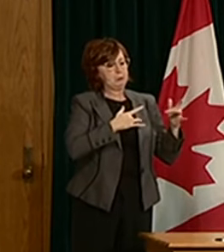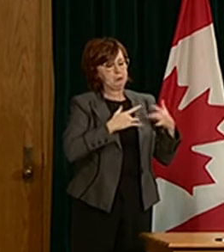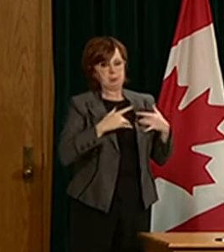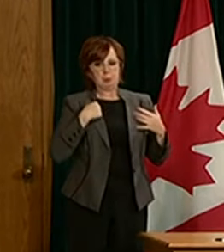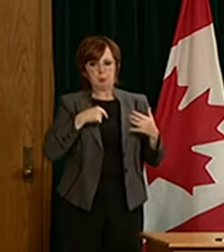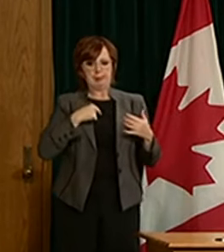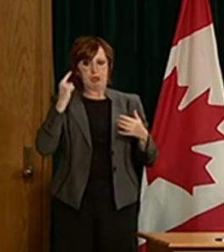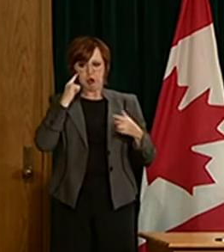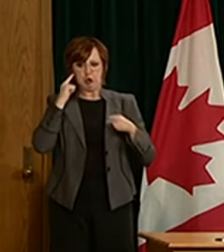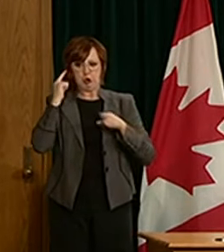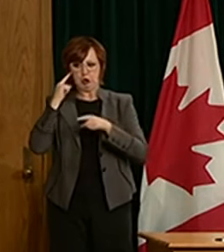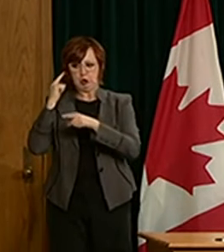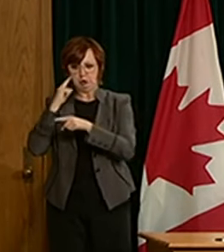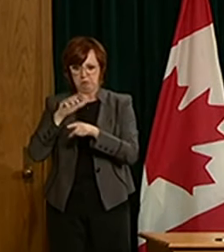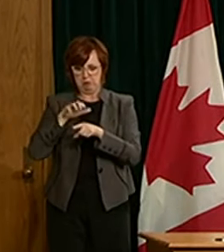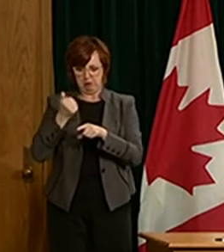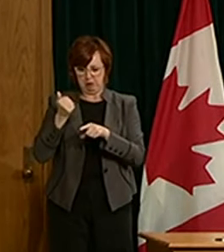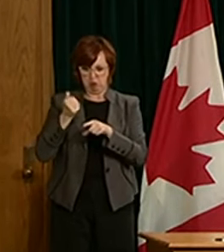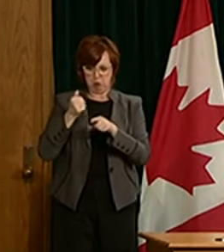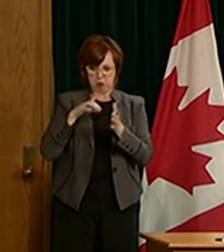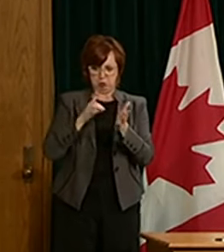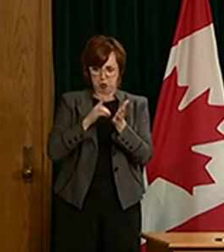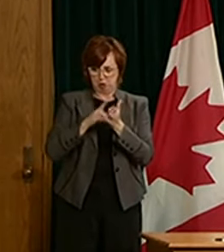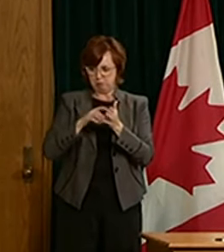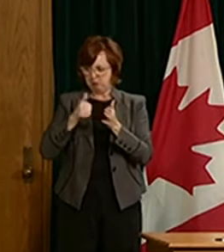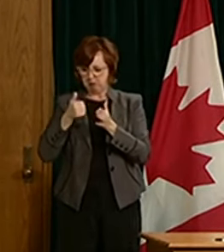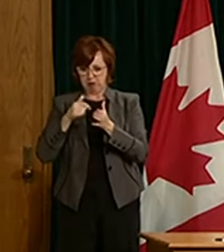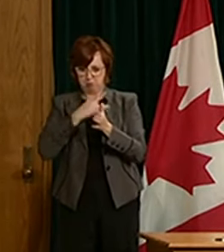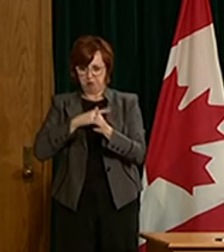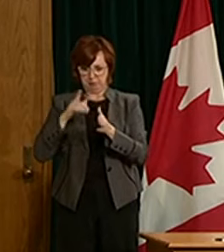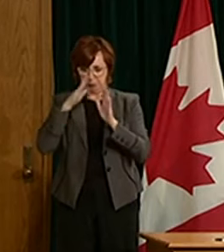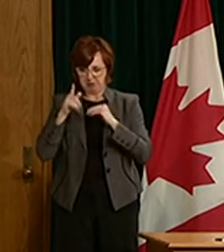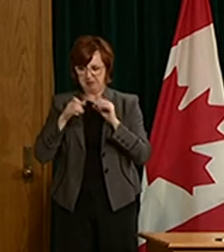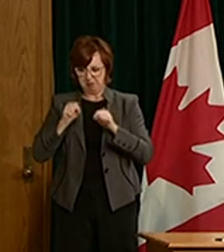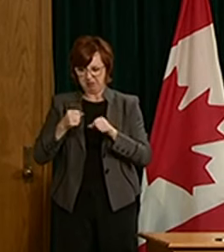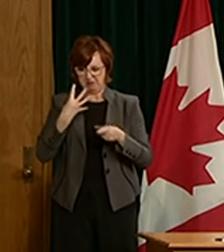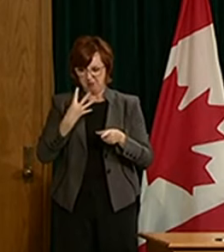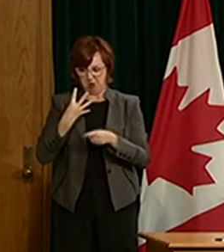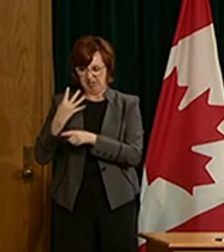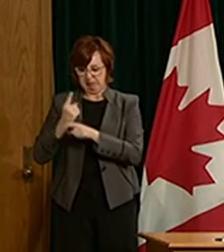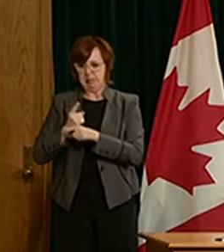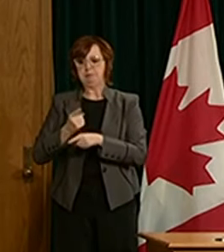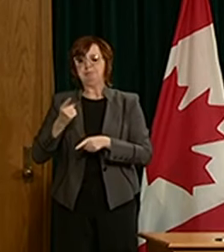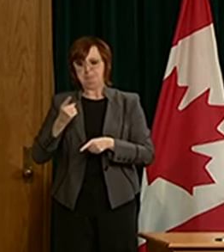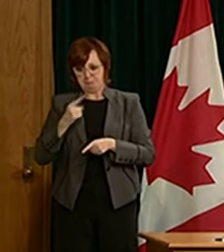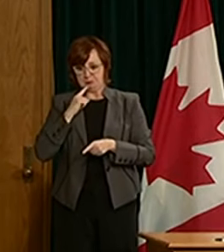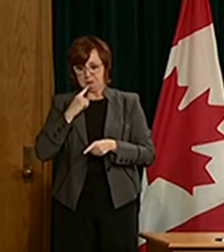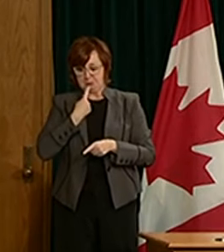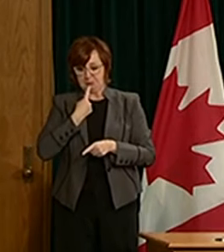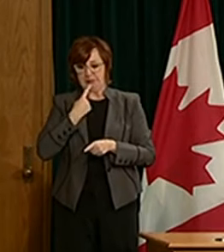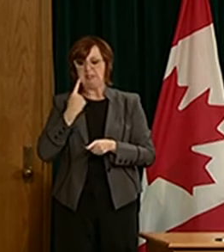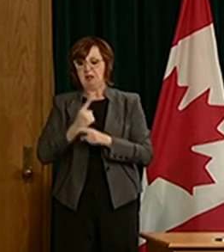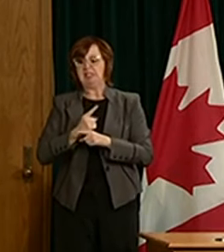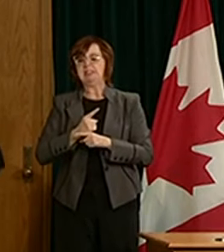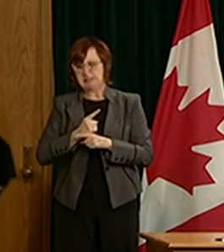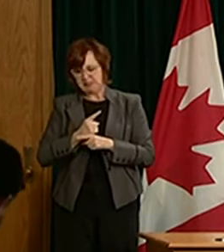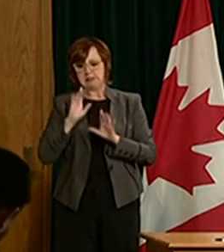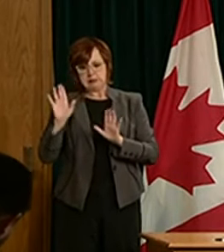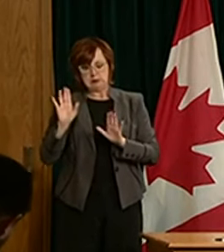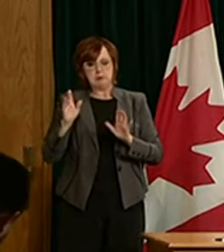So we use this as our highest range scenario. And where our starting point is with the modeling is the assumption that we are